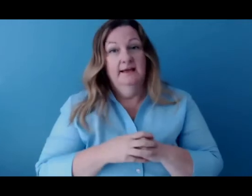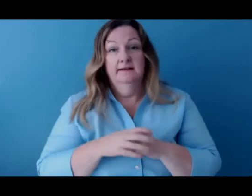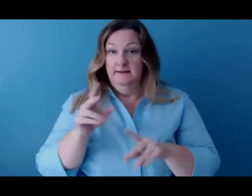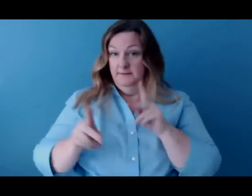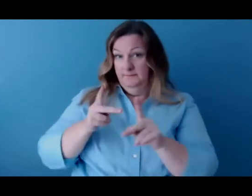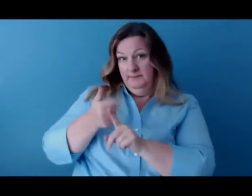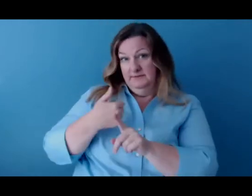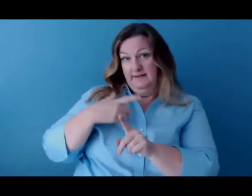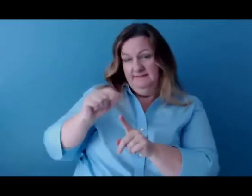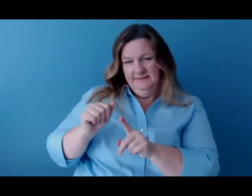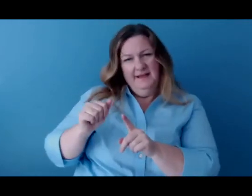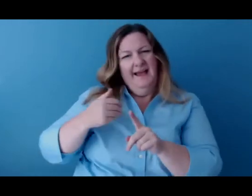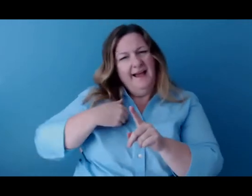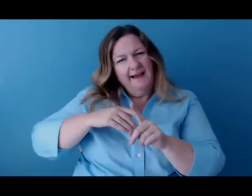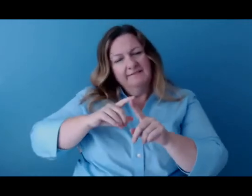diverse population